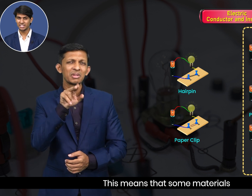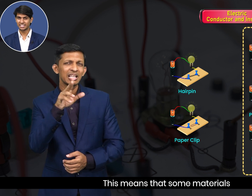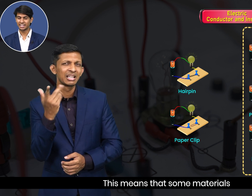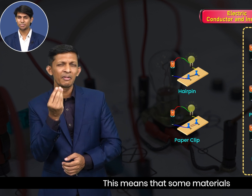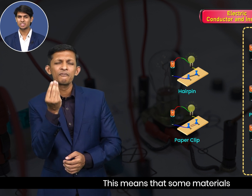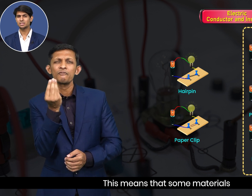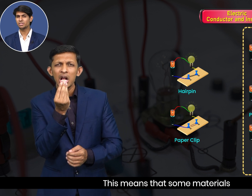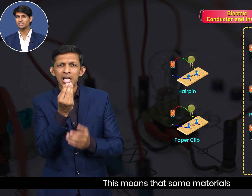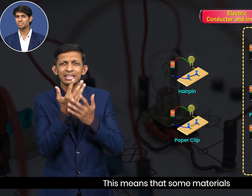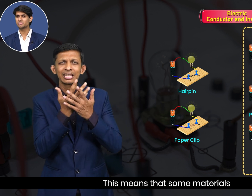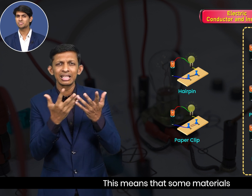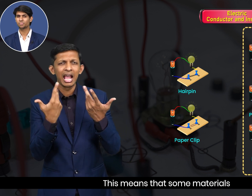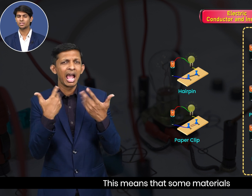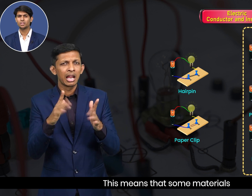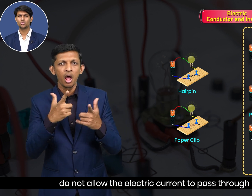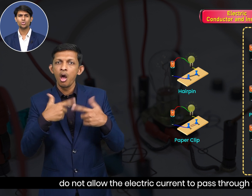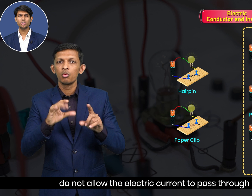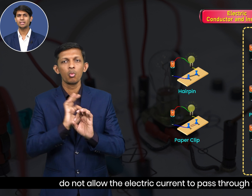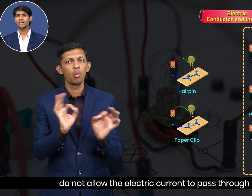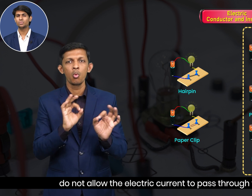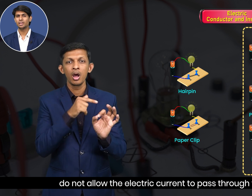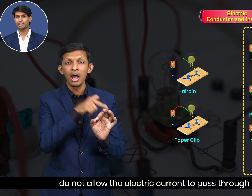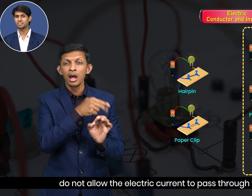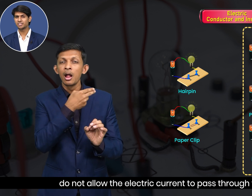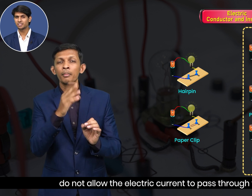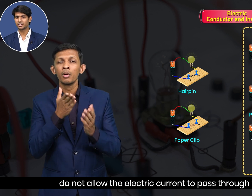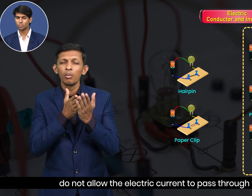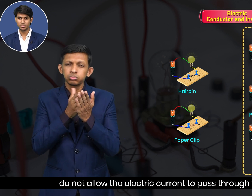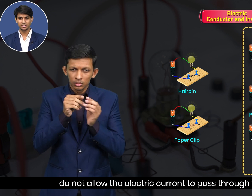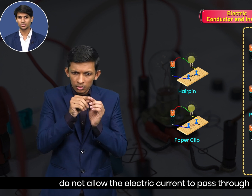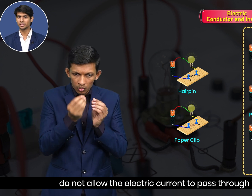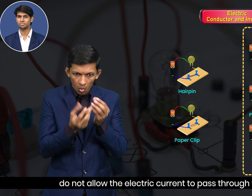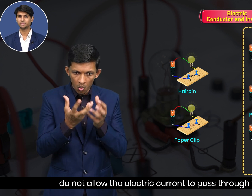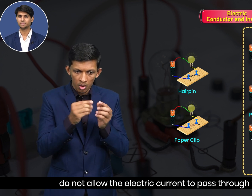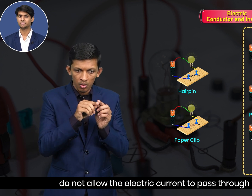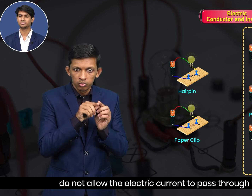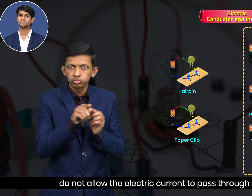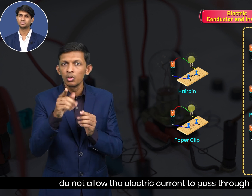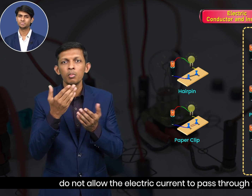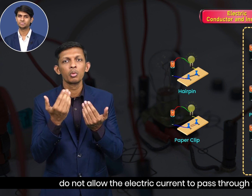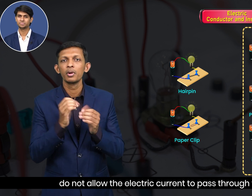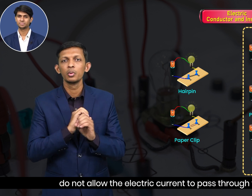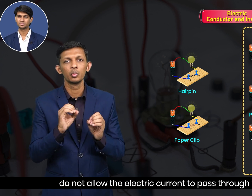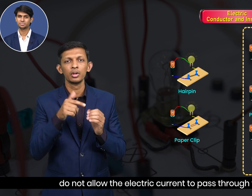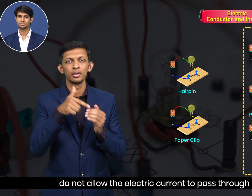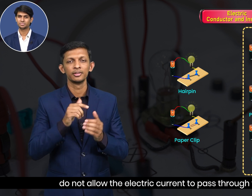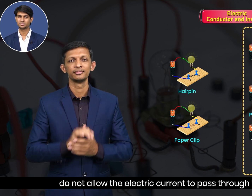This means that some materials do not allow the electric current to pass through them.